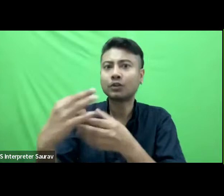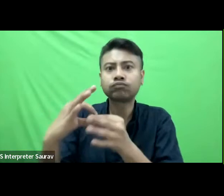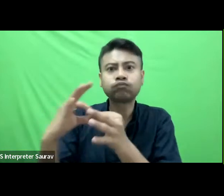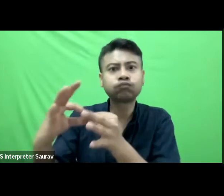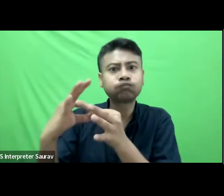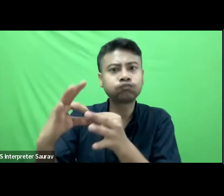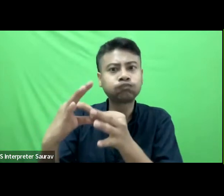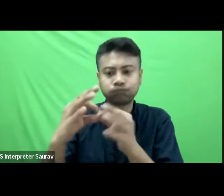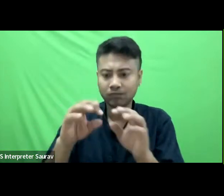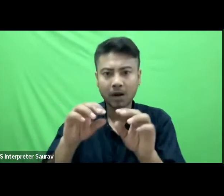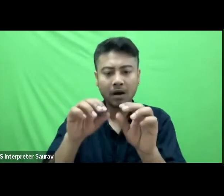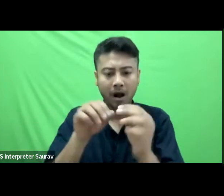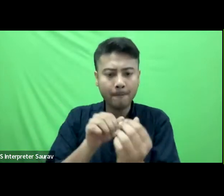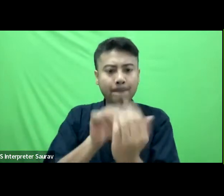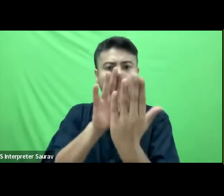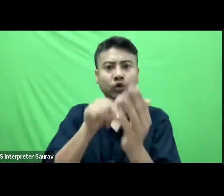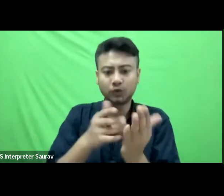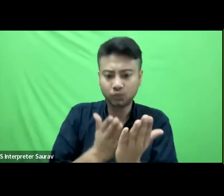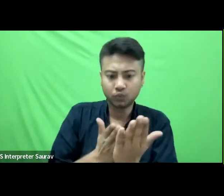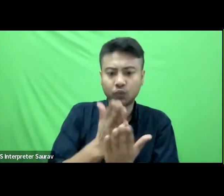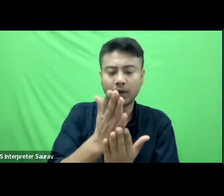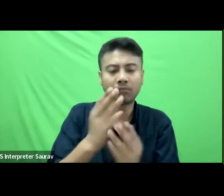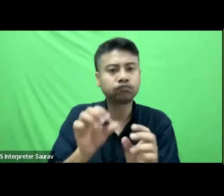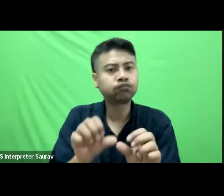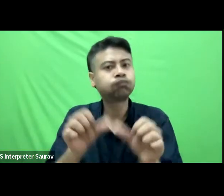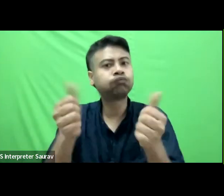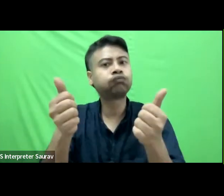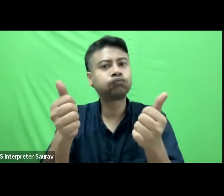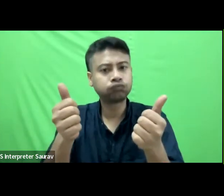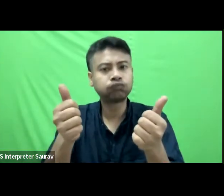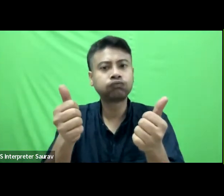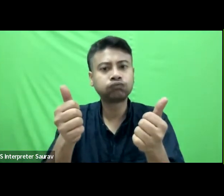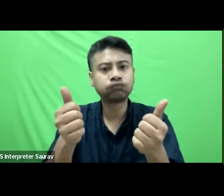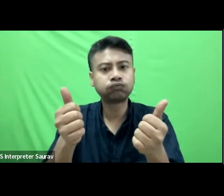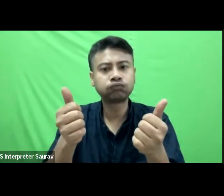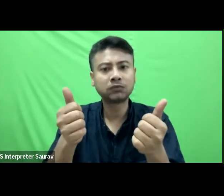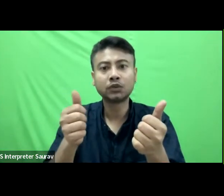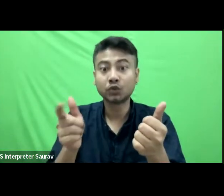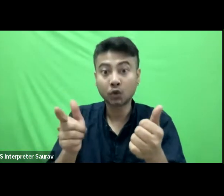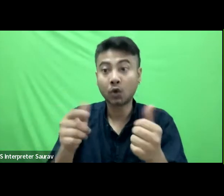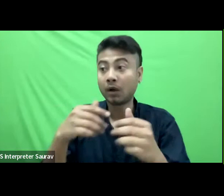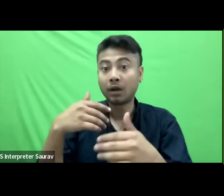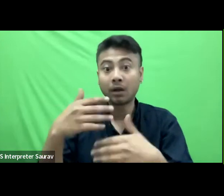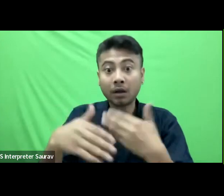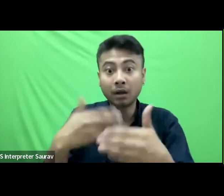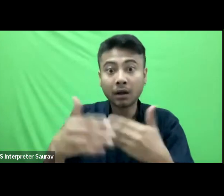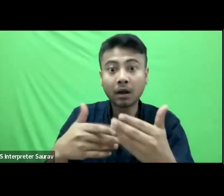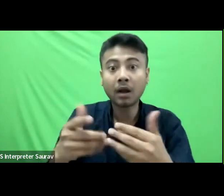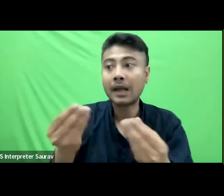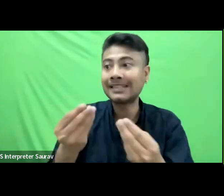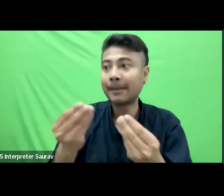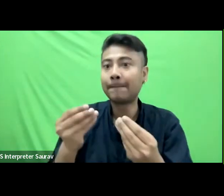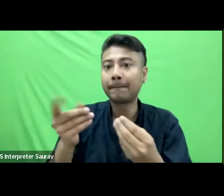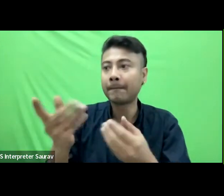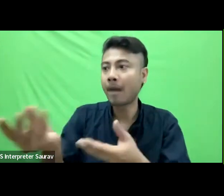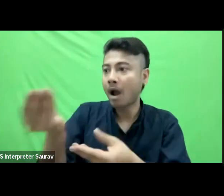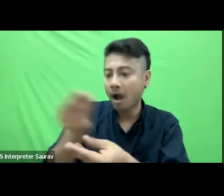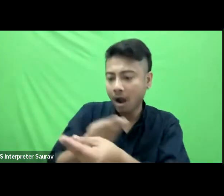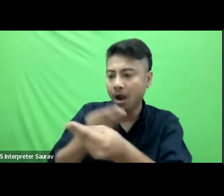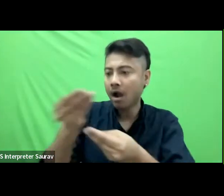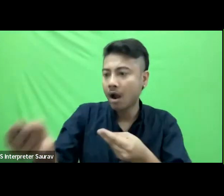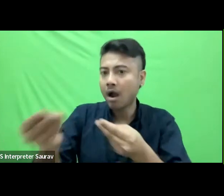sort of raising awareness on inclusive issues in the process of that co-design, so